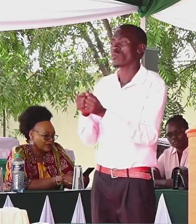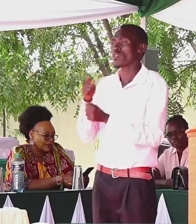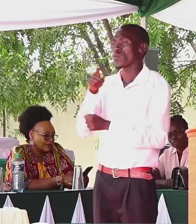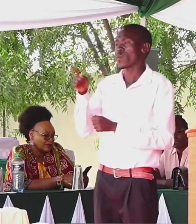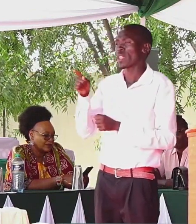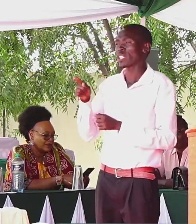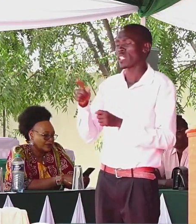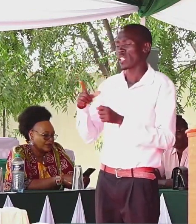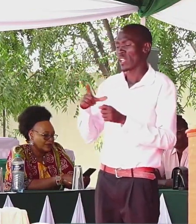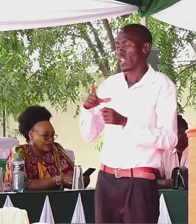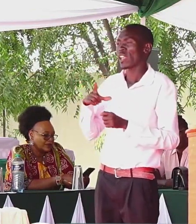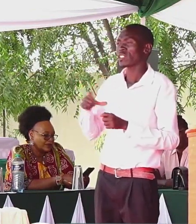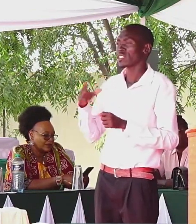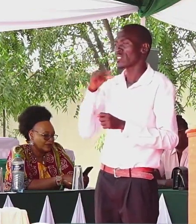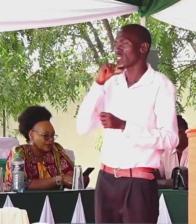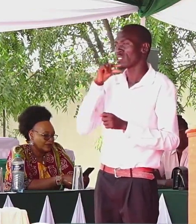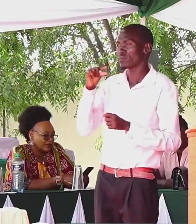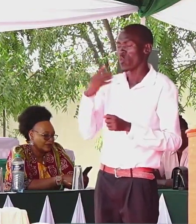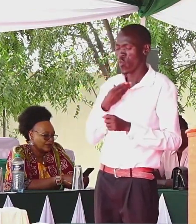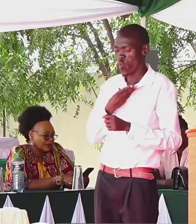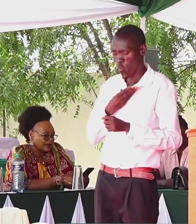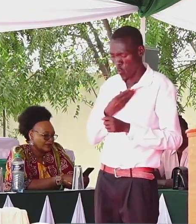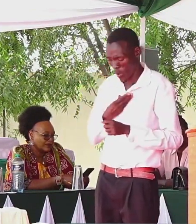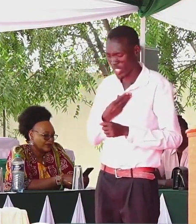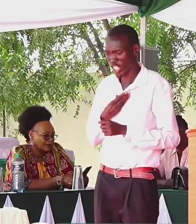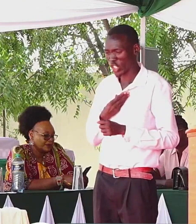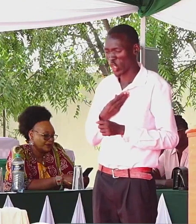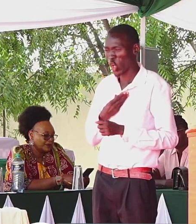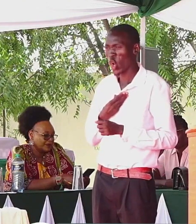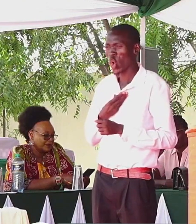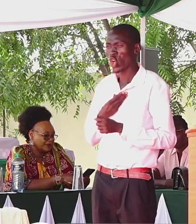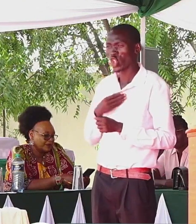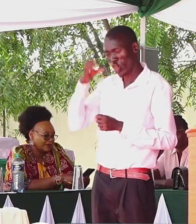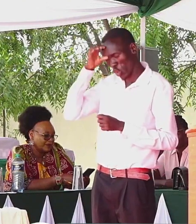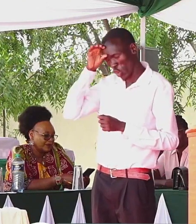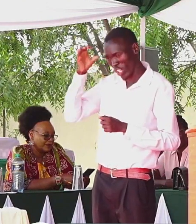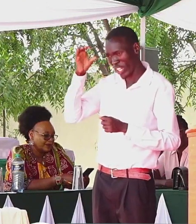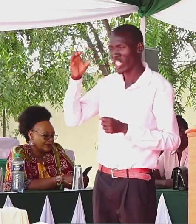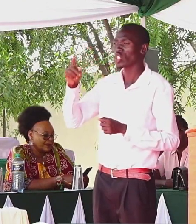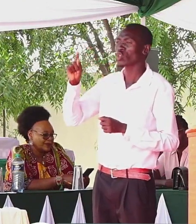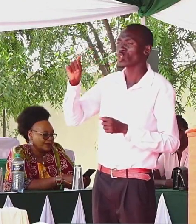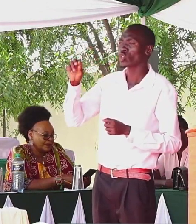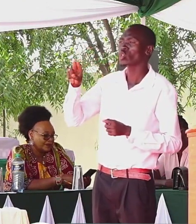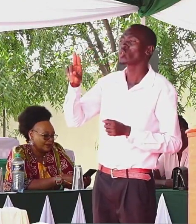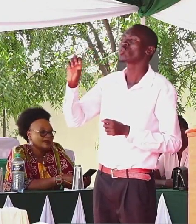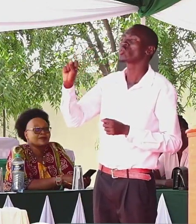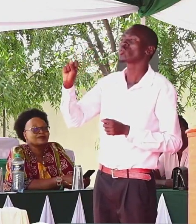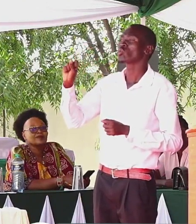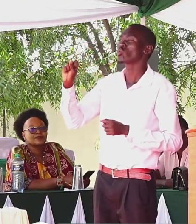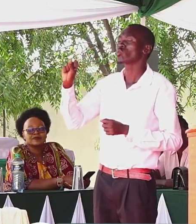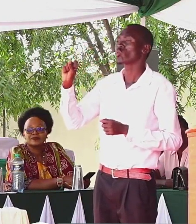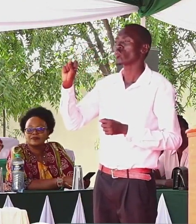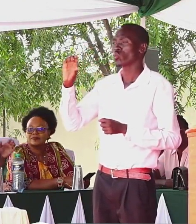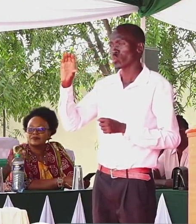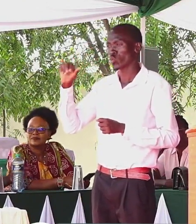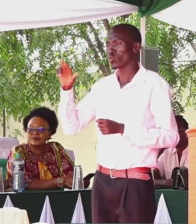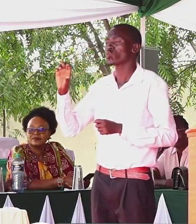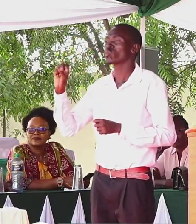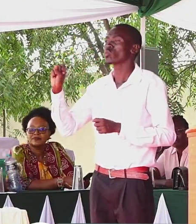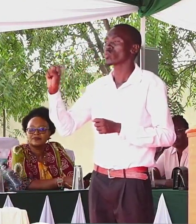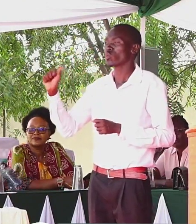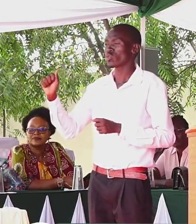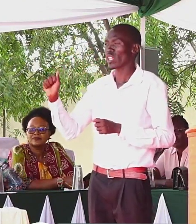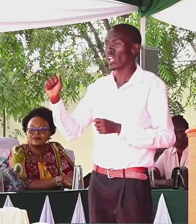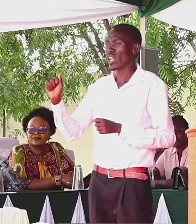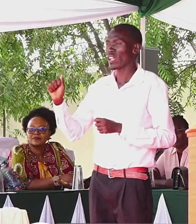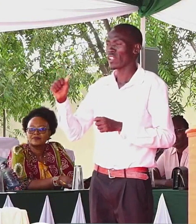and gentlemen, I would also wish to recognize TUKUSA. This is a students' body, those that